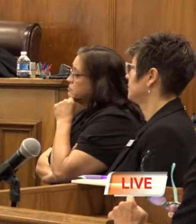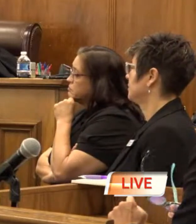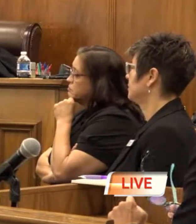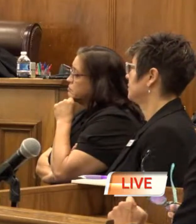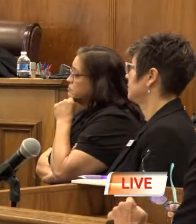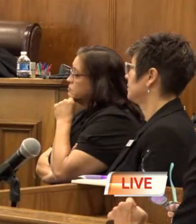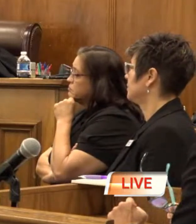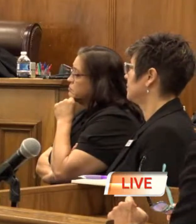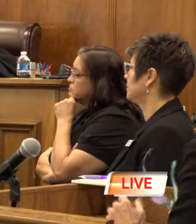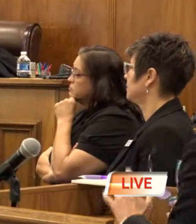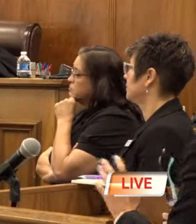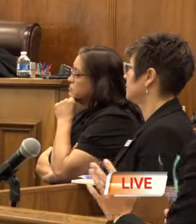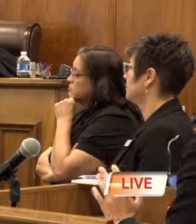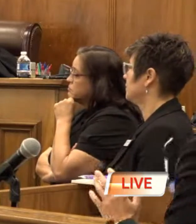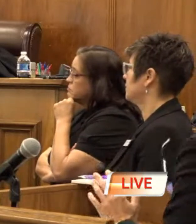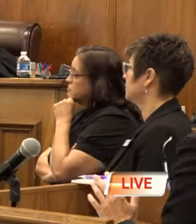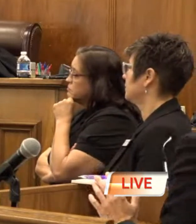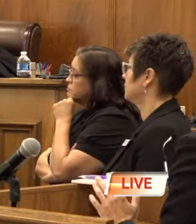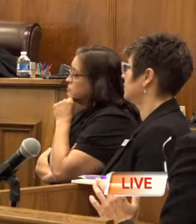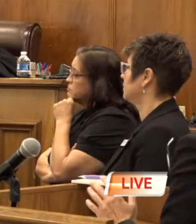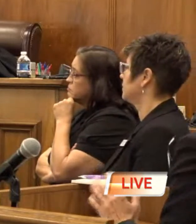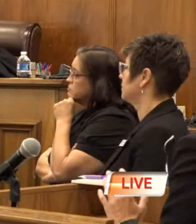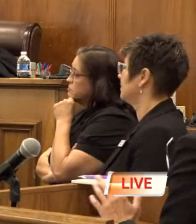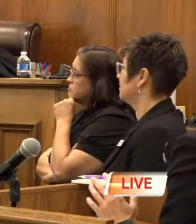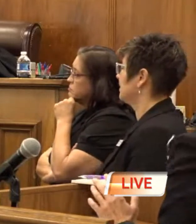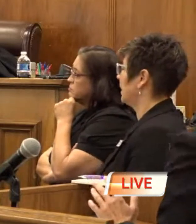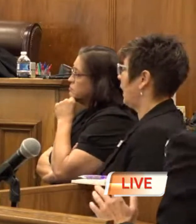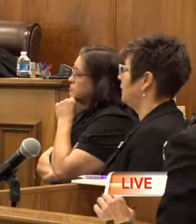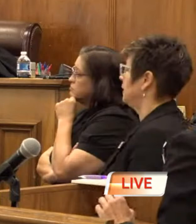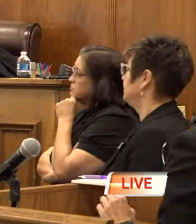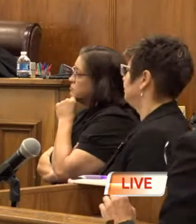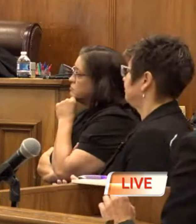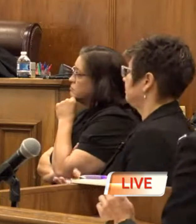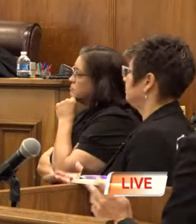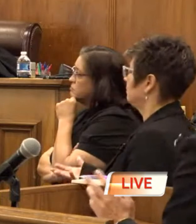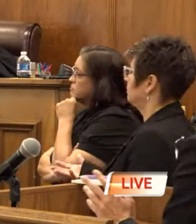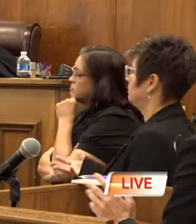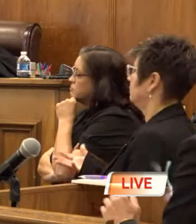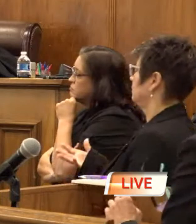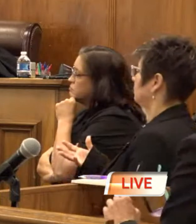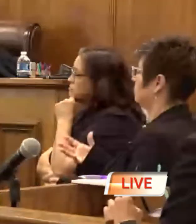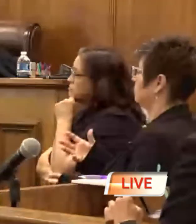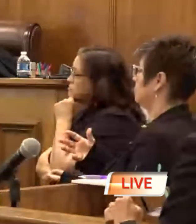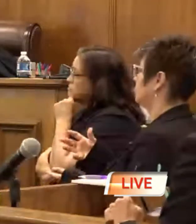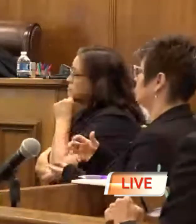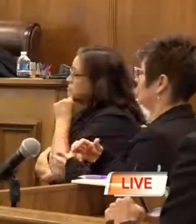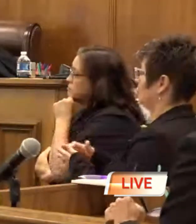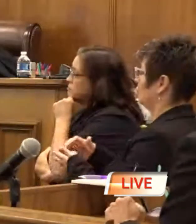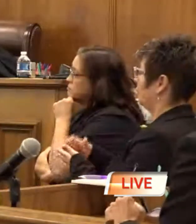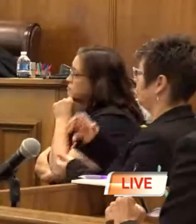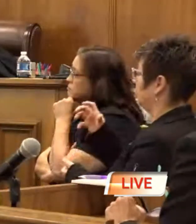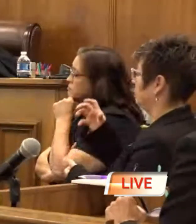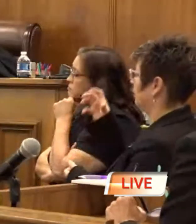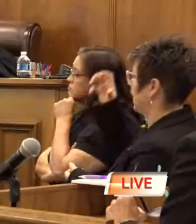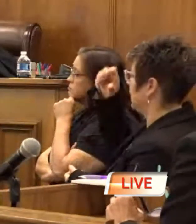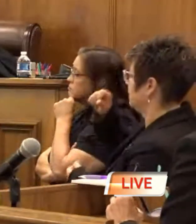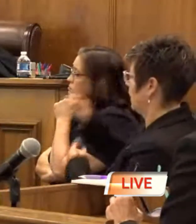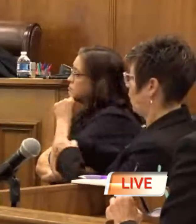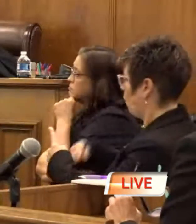And do you have, it can be a very rough estimate, an idea of when you interviewed with Dr. Hill?